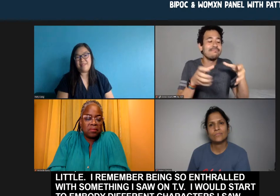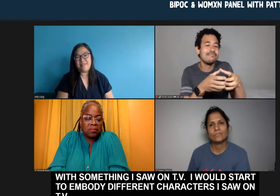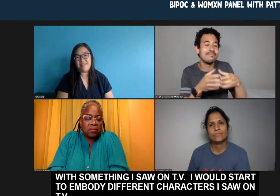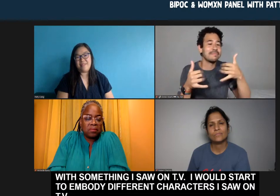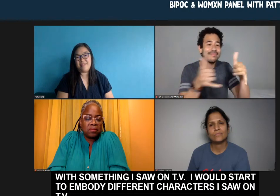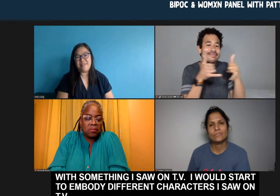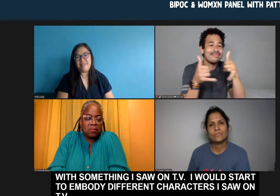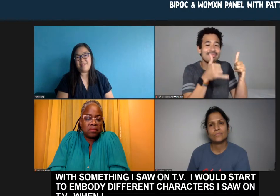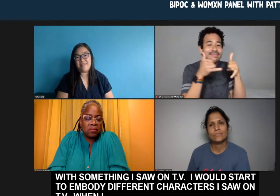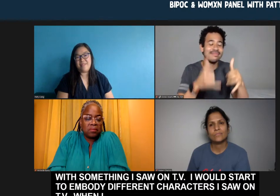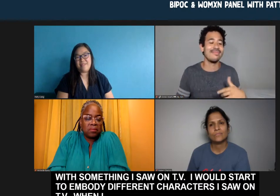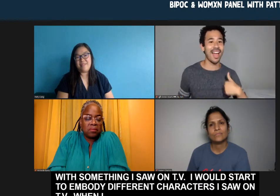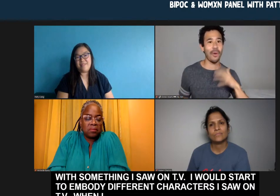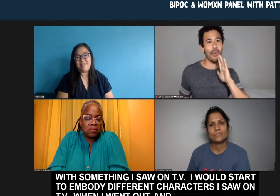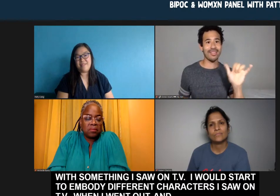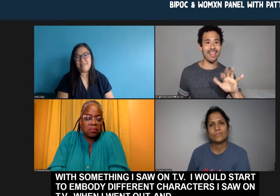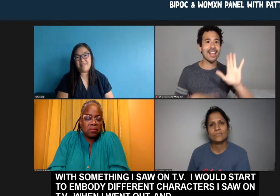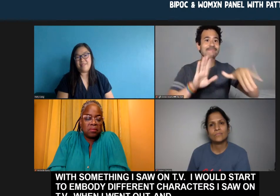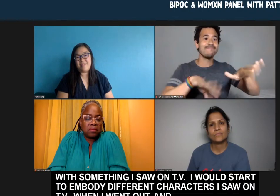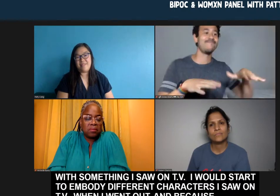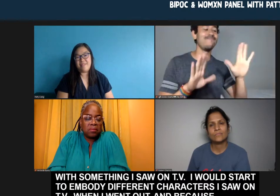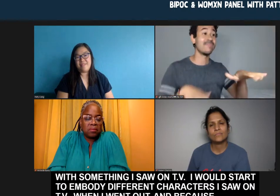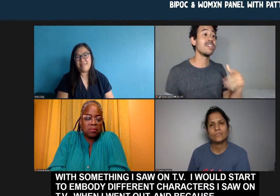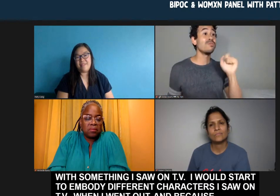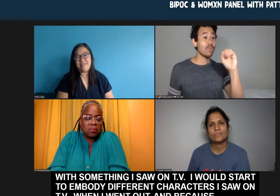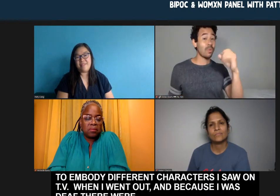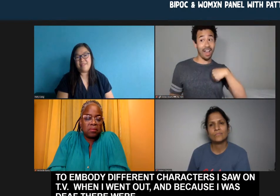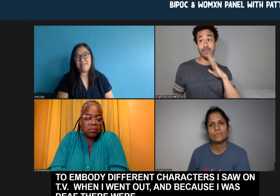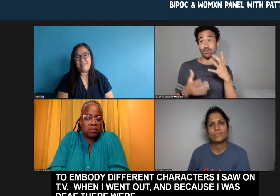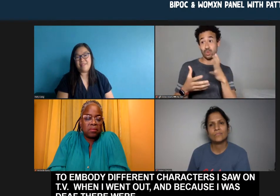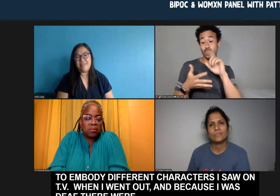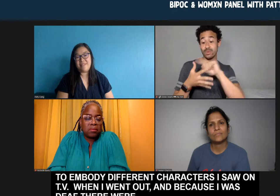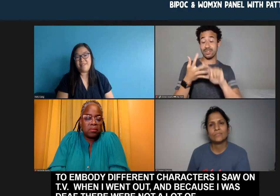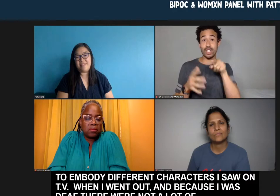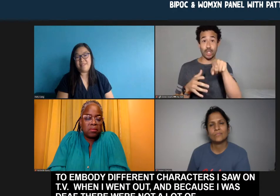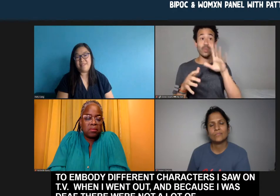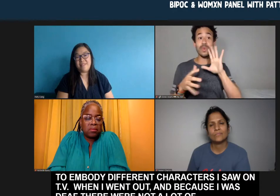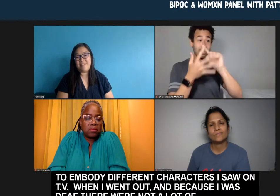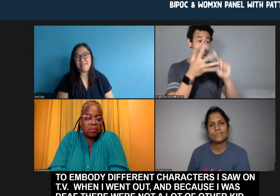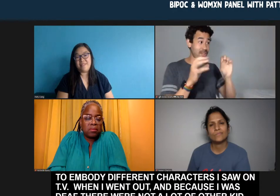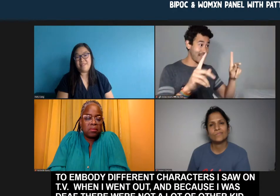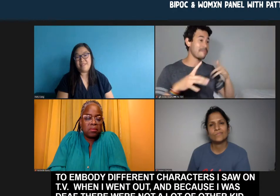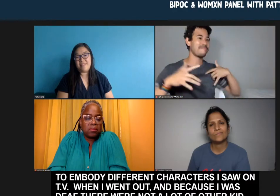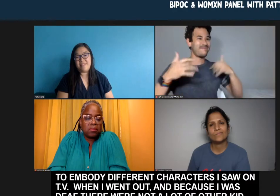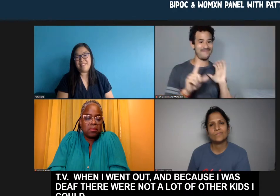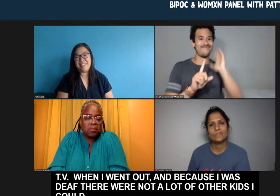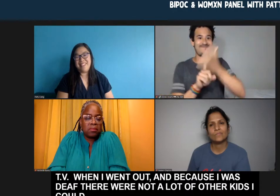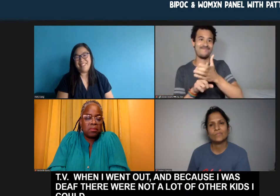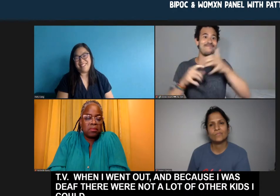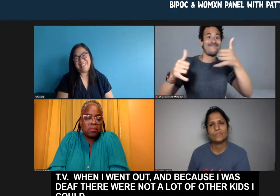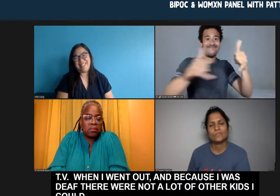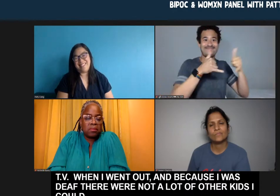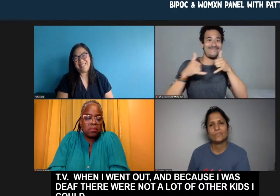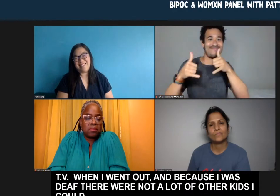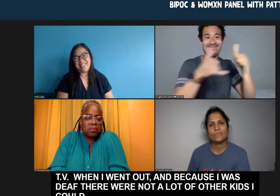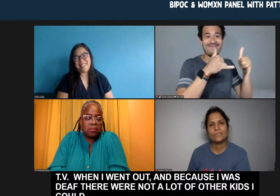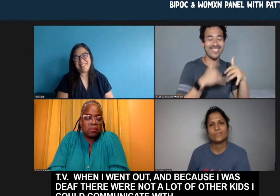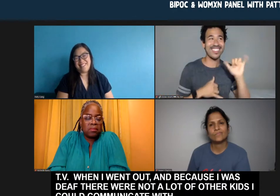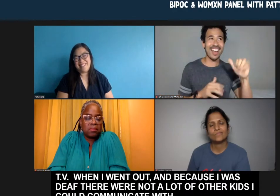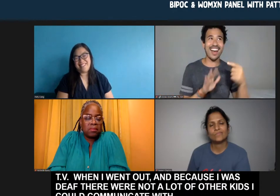were not a whole lot of other kids that I could communicate with. So I would tell them, okay, so you get to pick a role and I get to pick a role. And then we would all